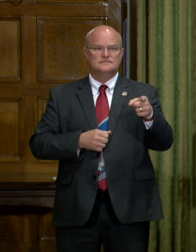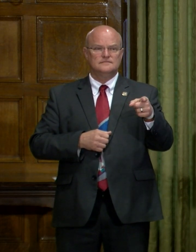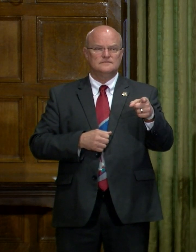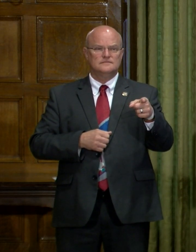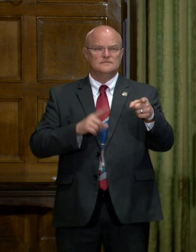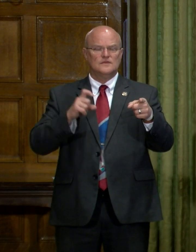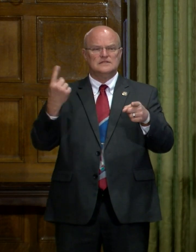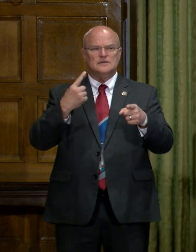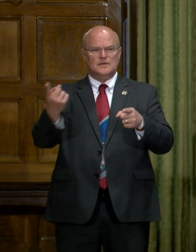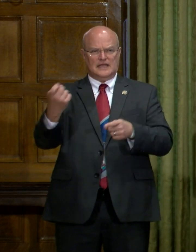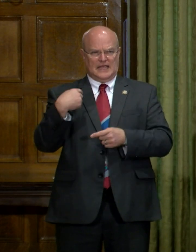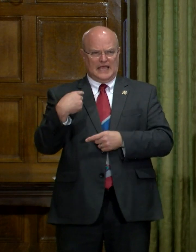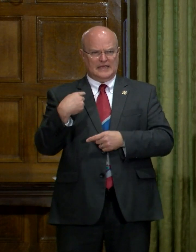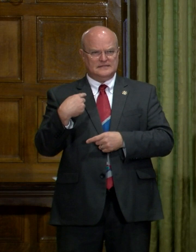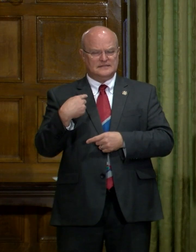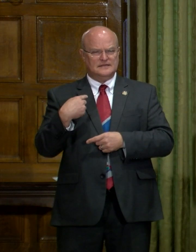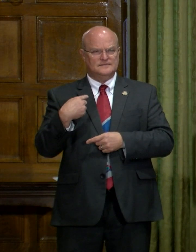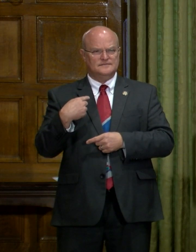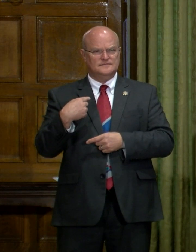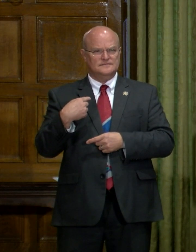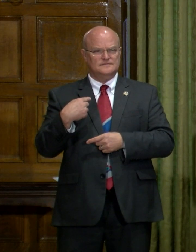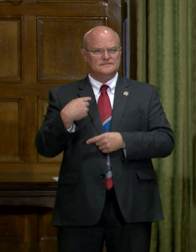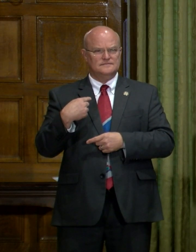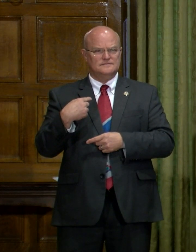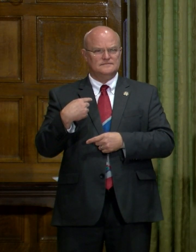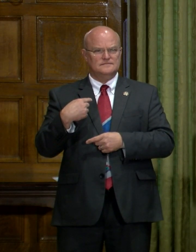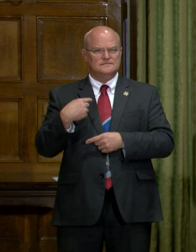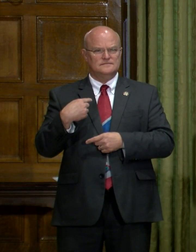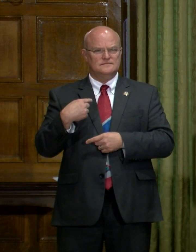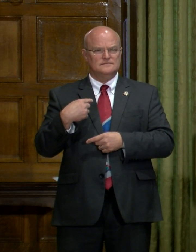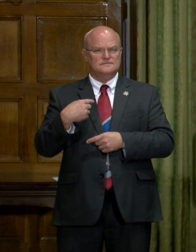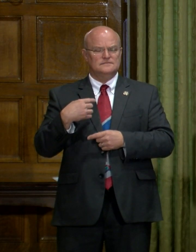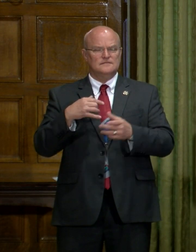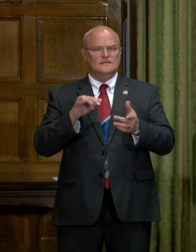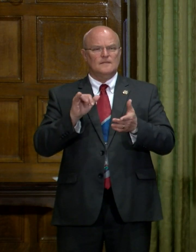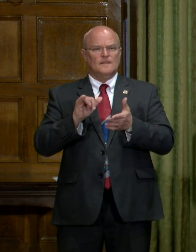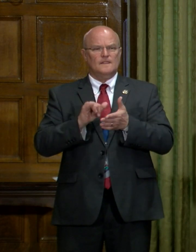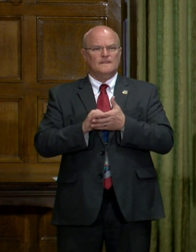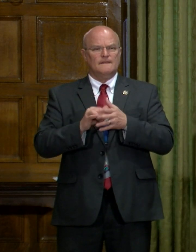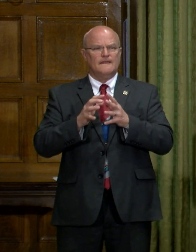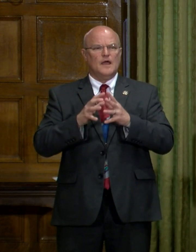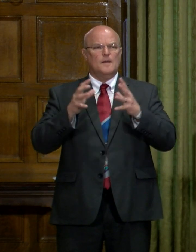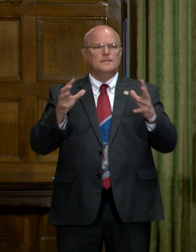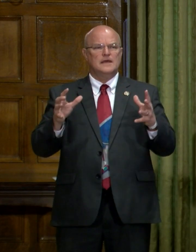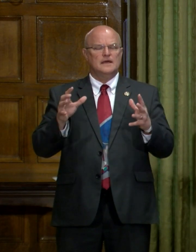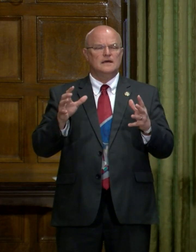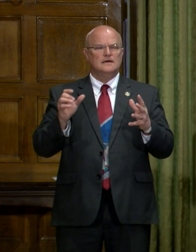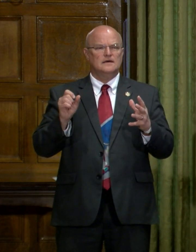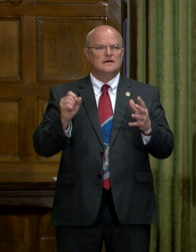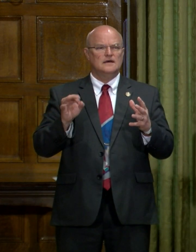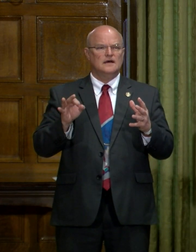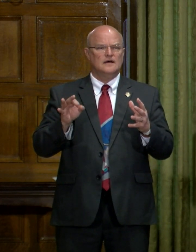One question that somebody asked us, given the amount of